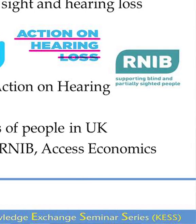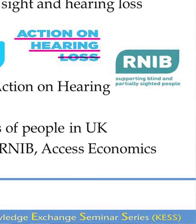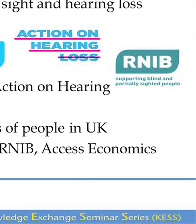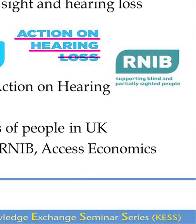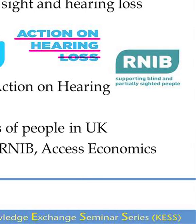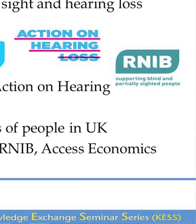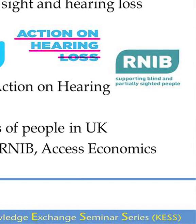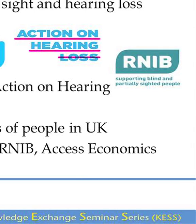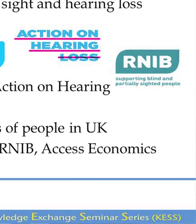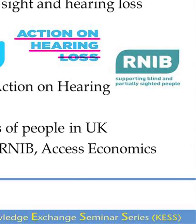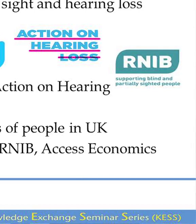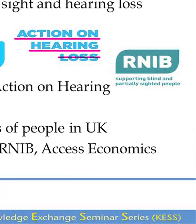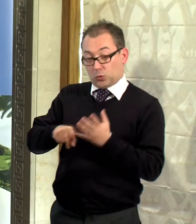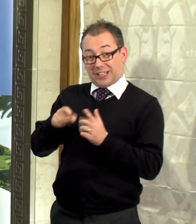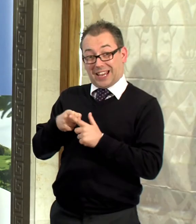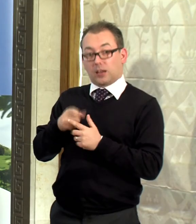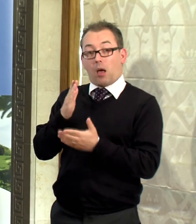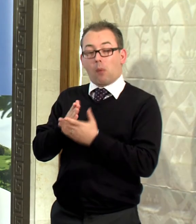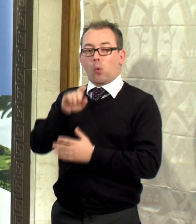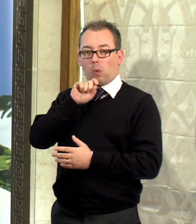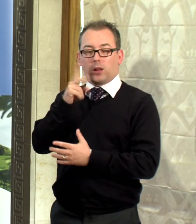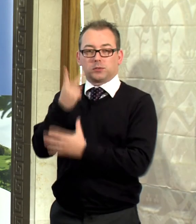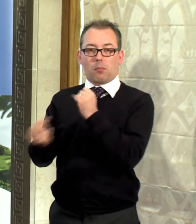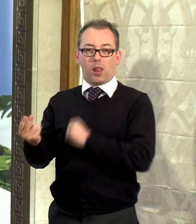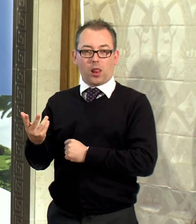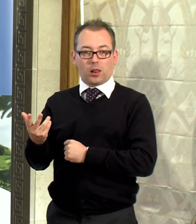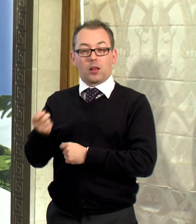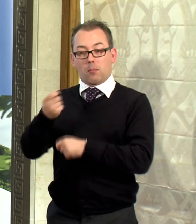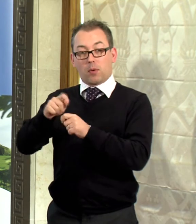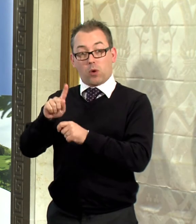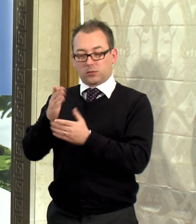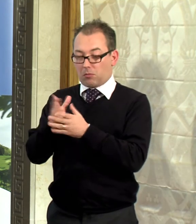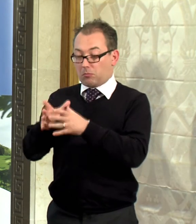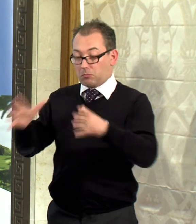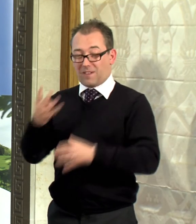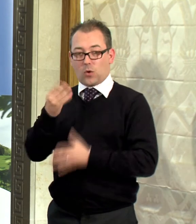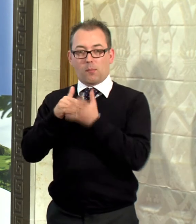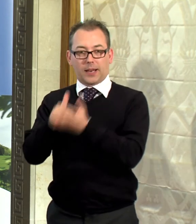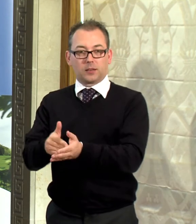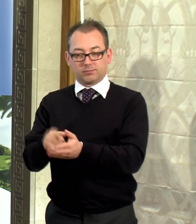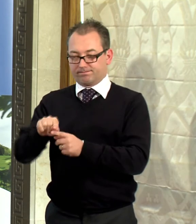sight and blindness in the UK to nearly 4 million people by 2050.